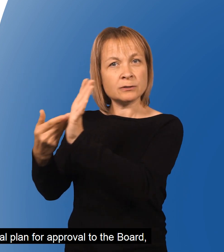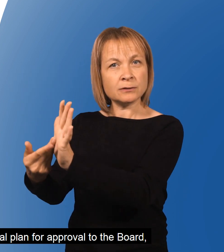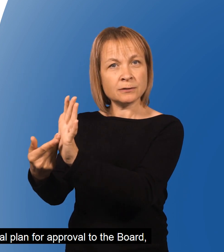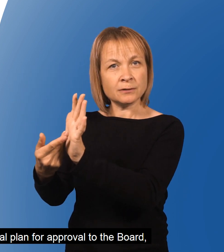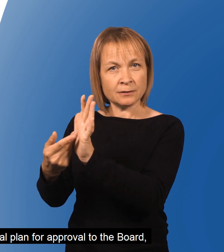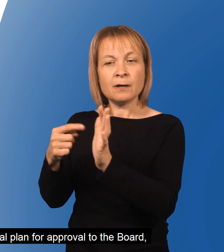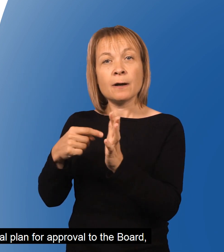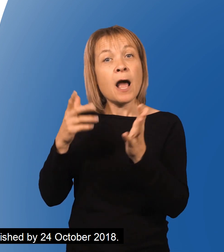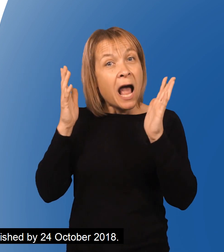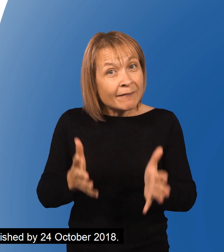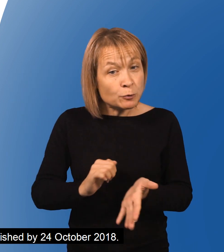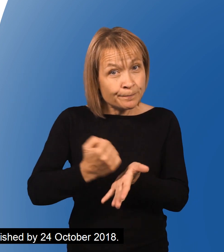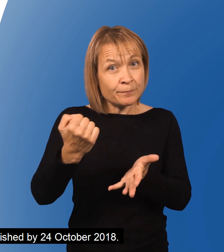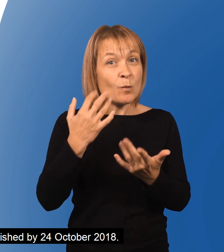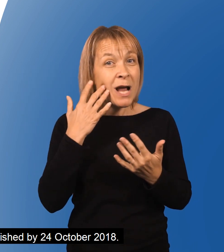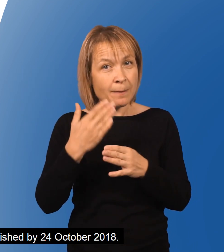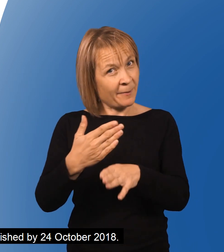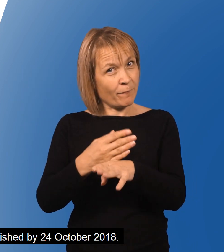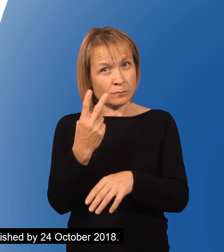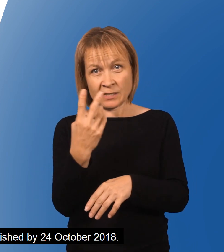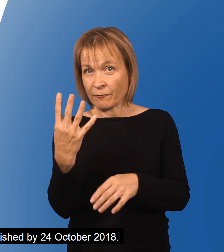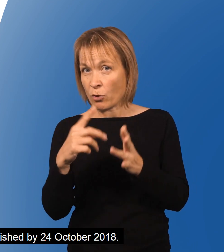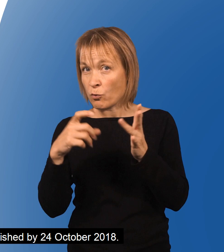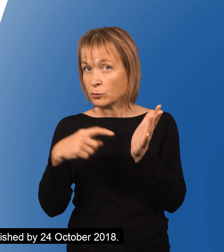by 24th of October 2018.